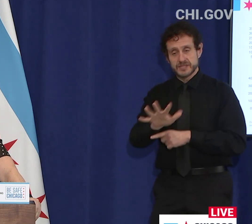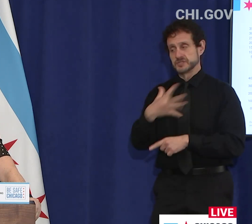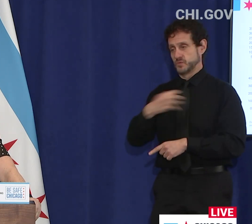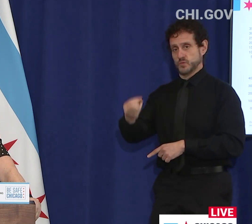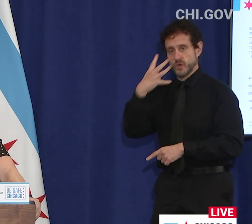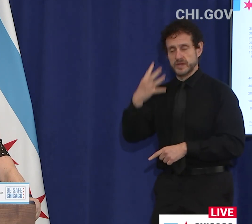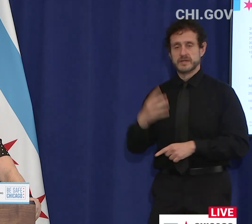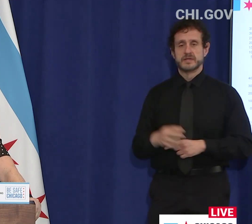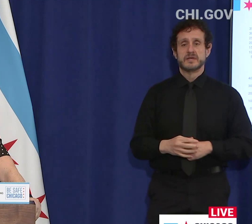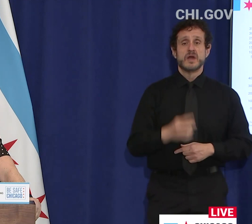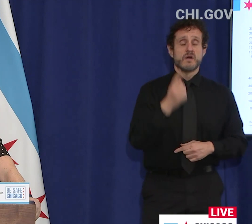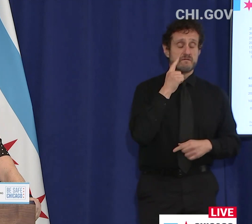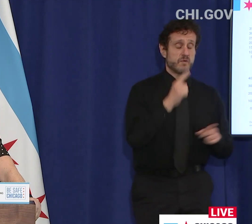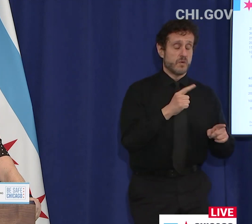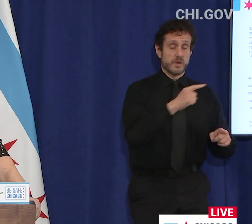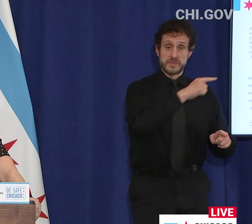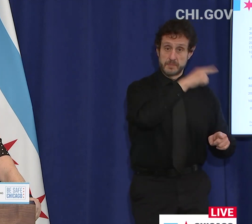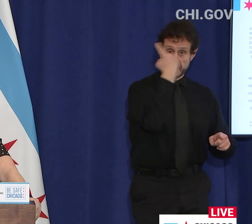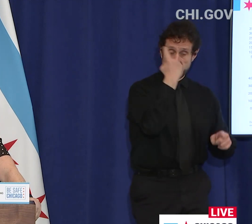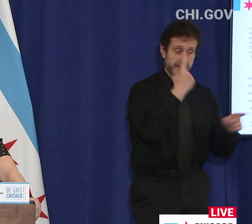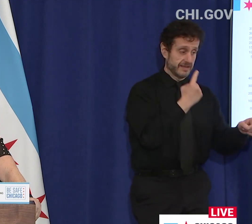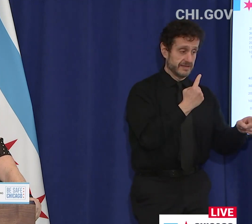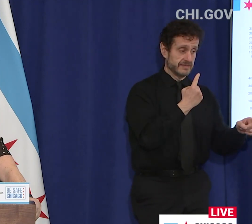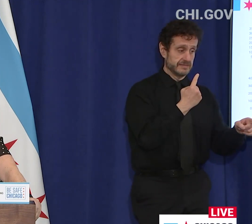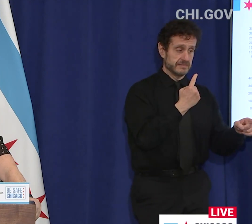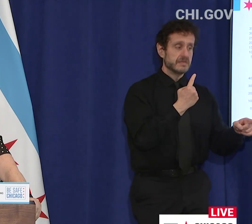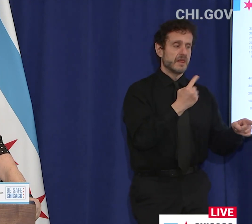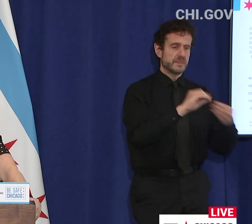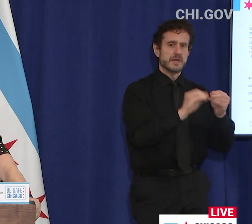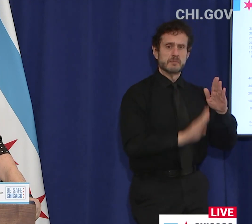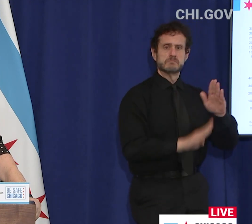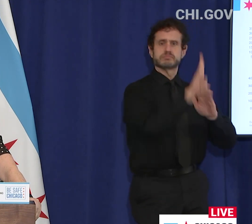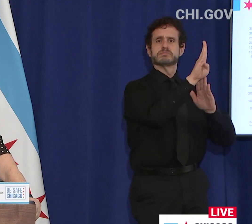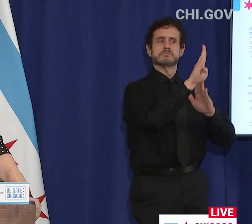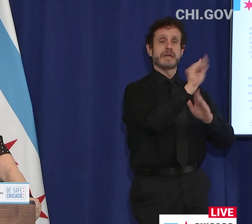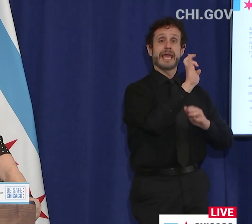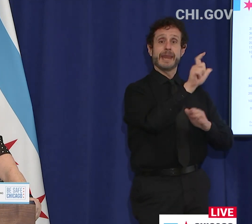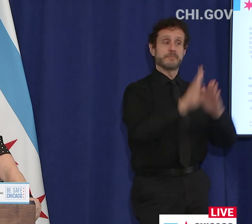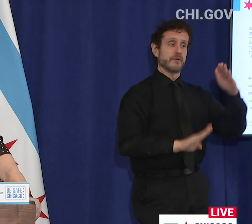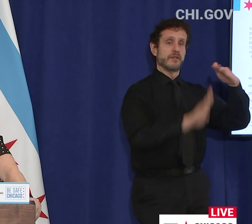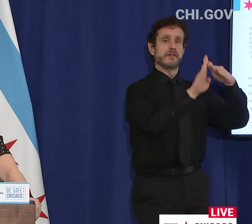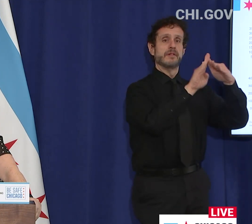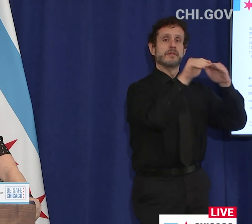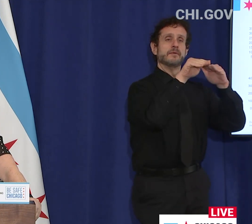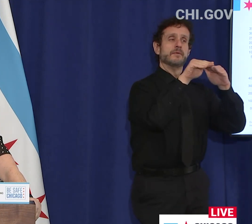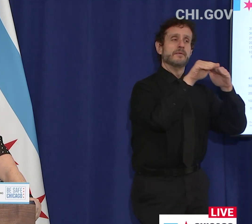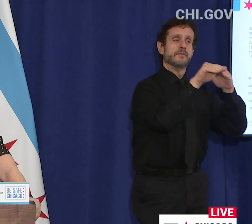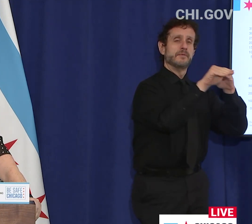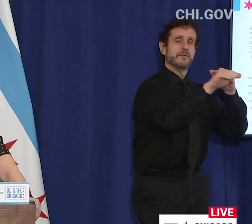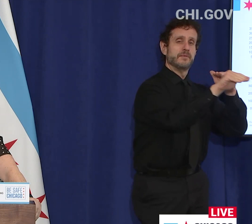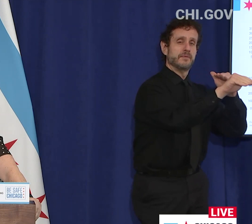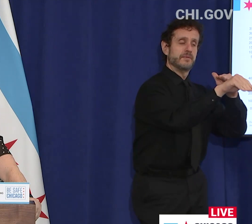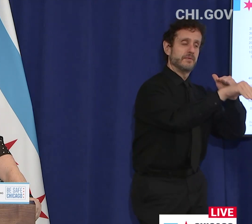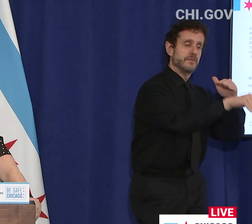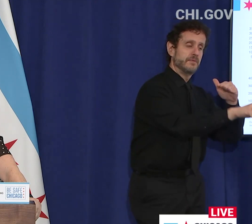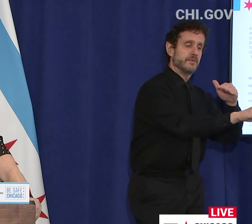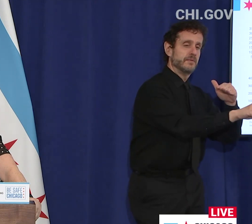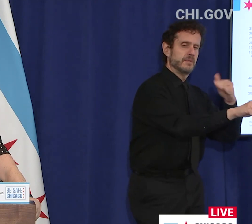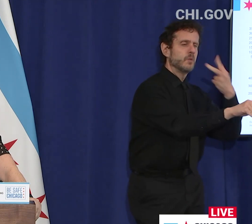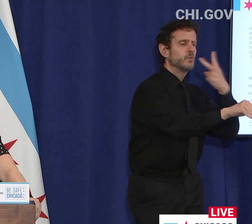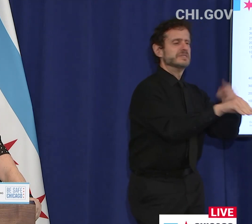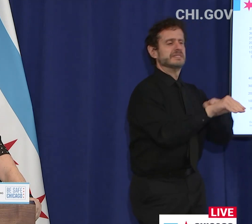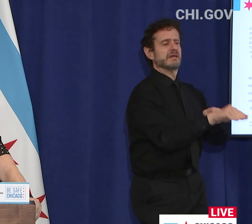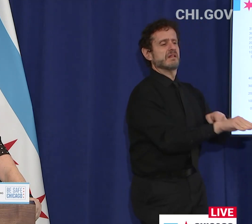Black non-Latinx cases really peaked in April and have continued a downtrend, although we're seeing that stabilize. We're